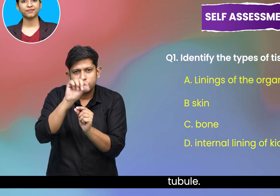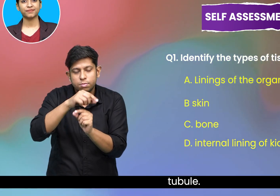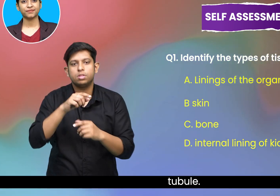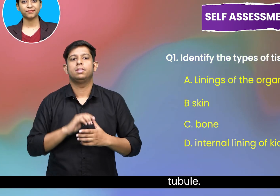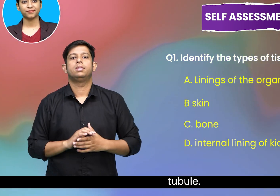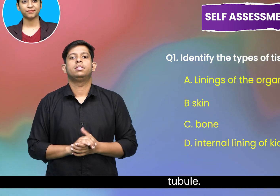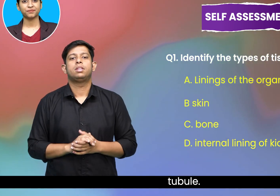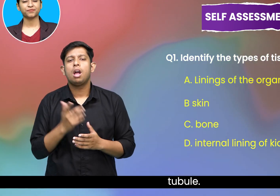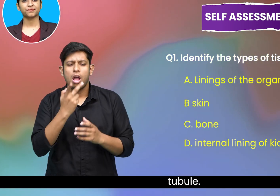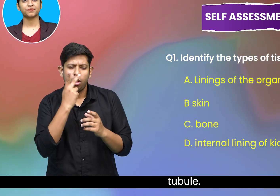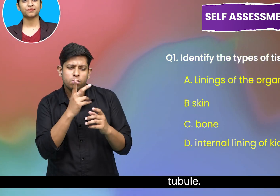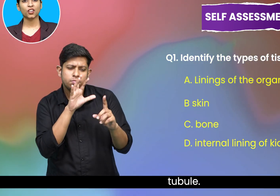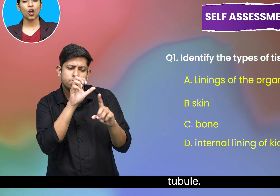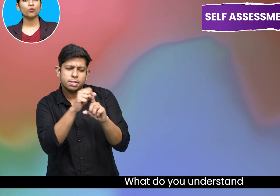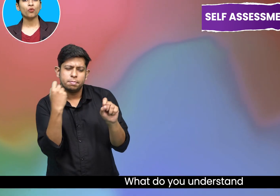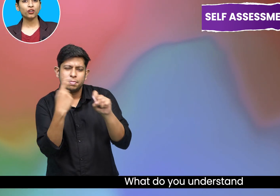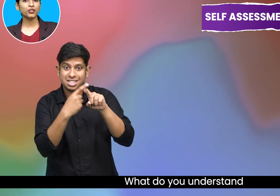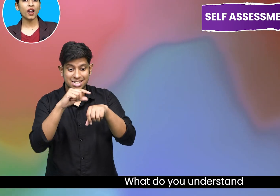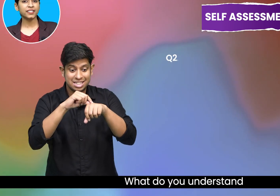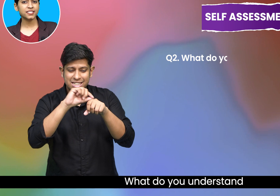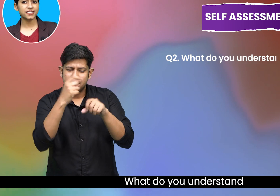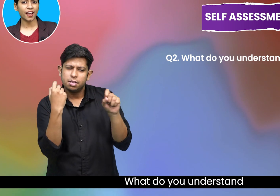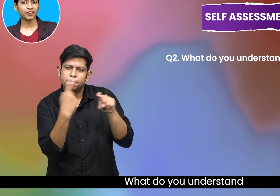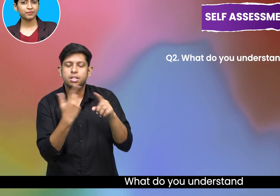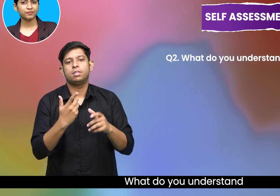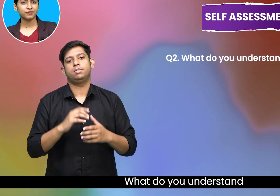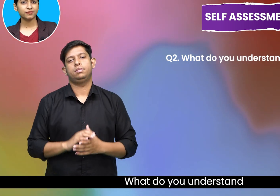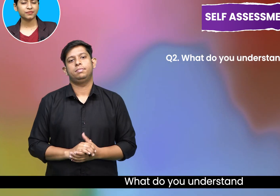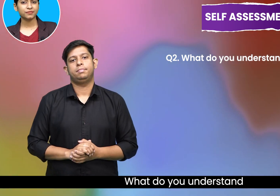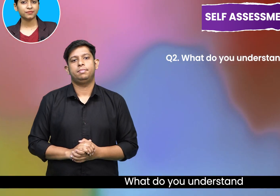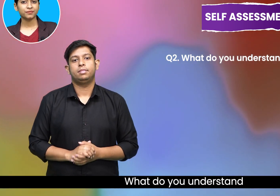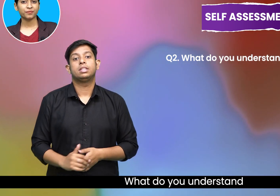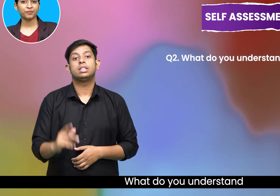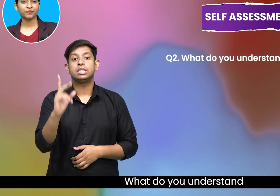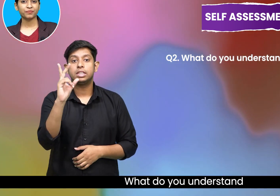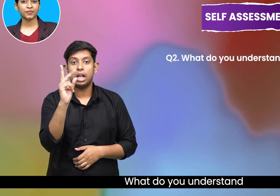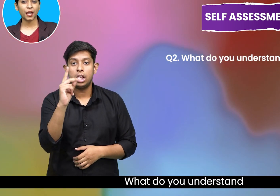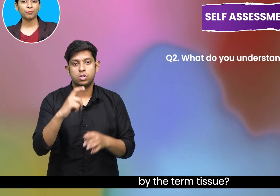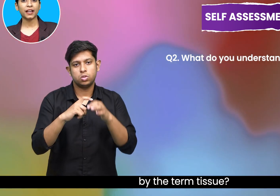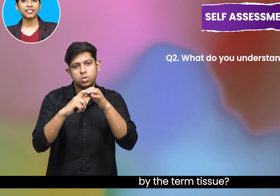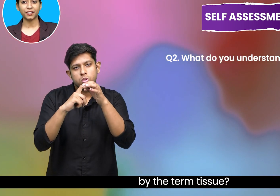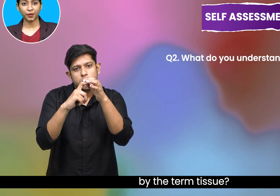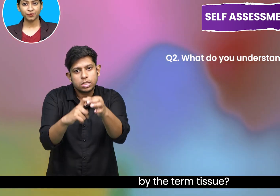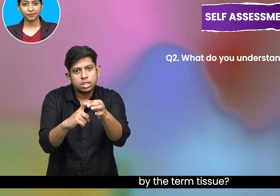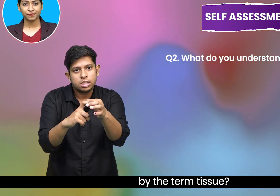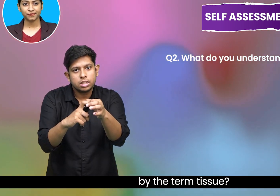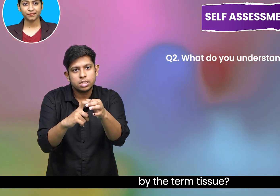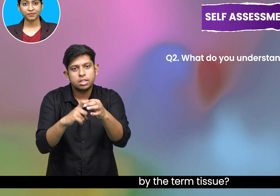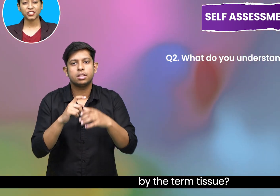What do you understand by